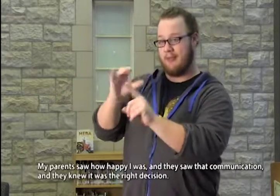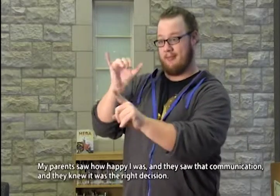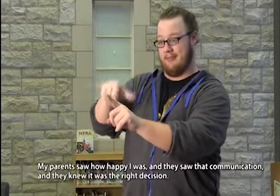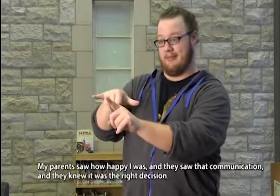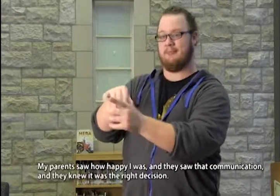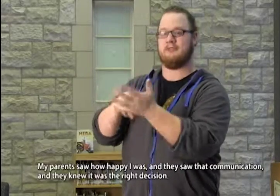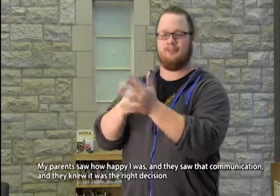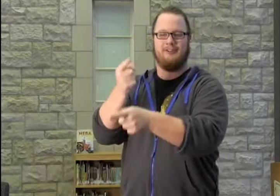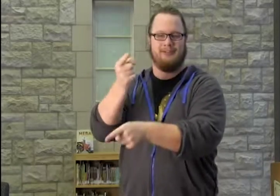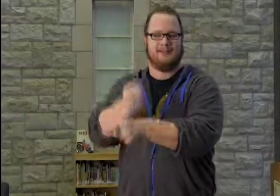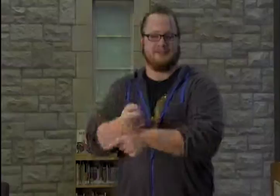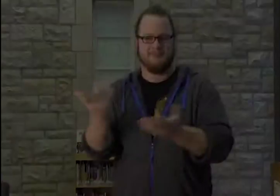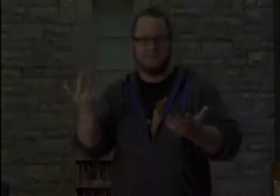decision.